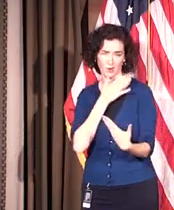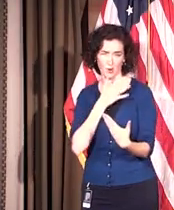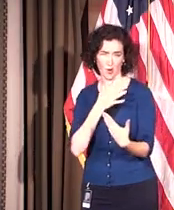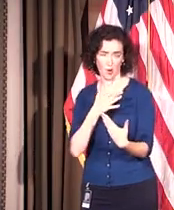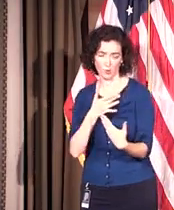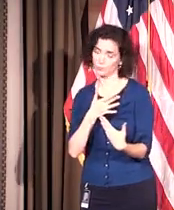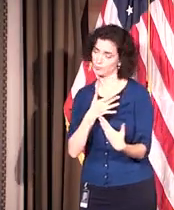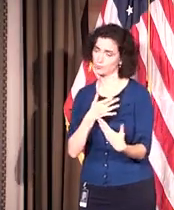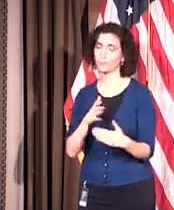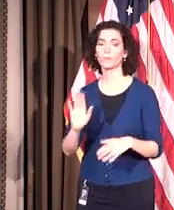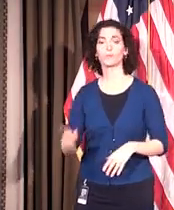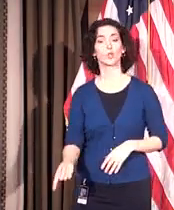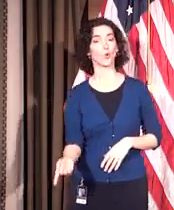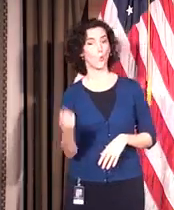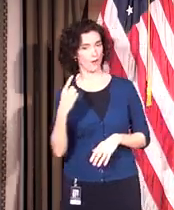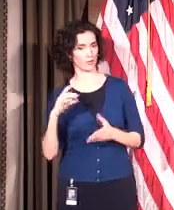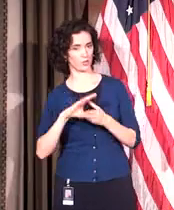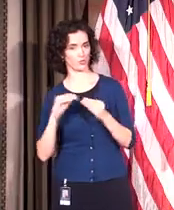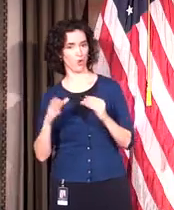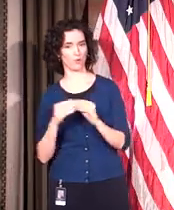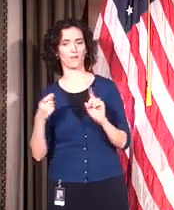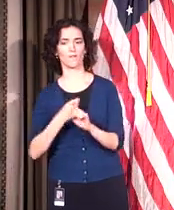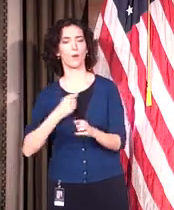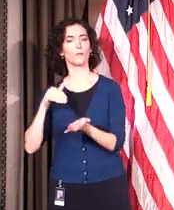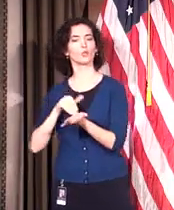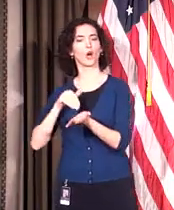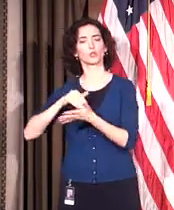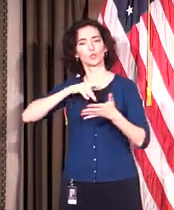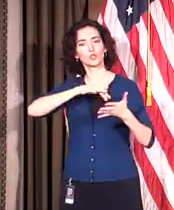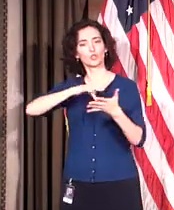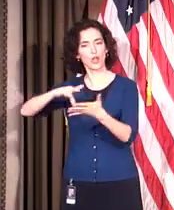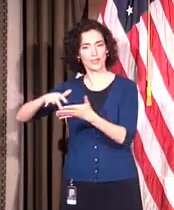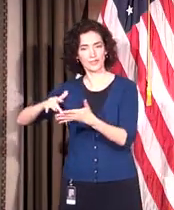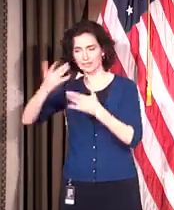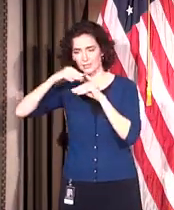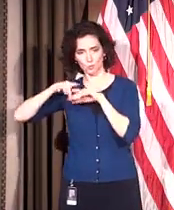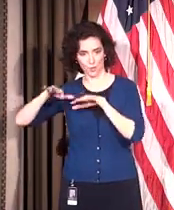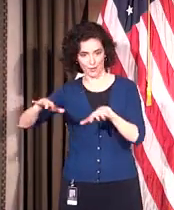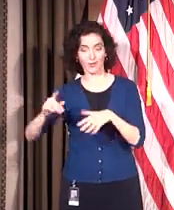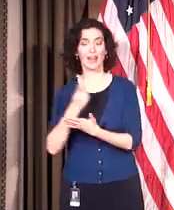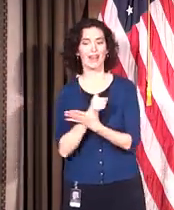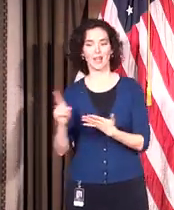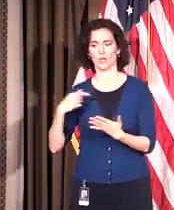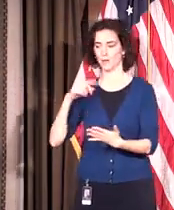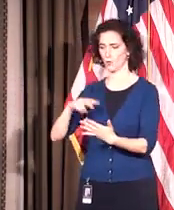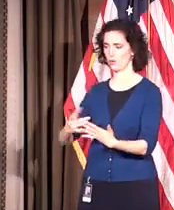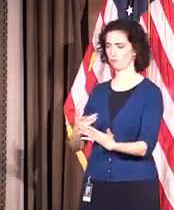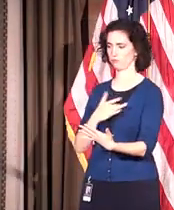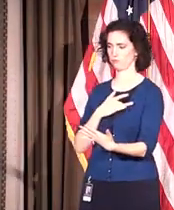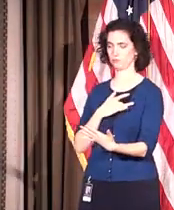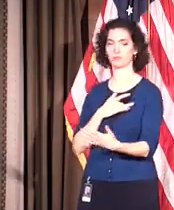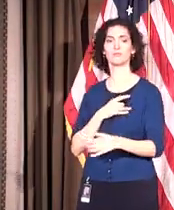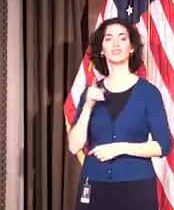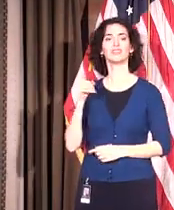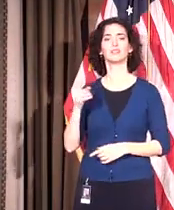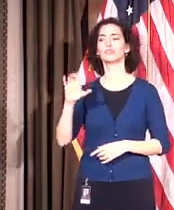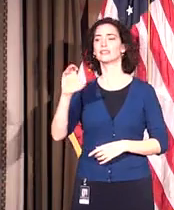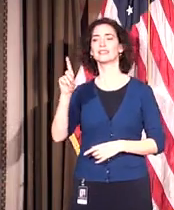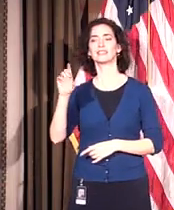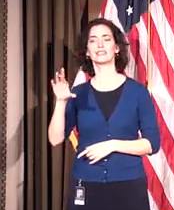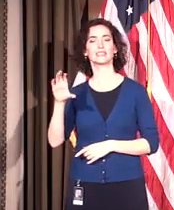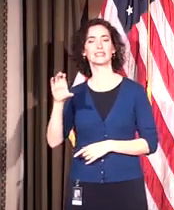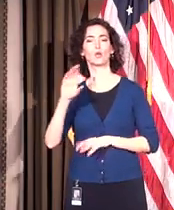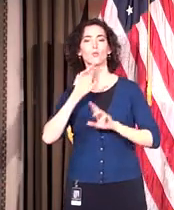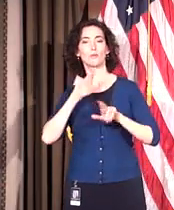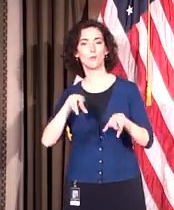epidemiologic story, so to say, that really impacted me when I read it last week. And it's a report from the CDC about an